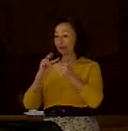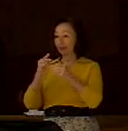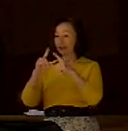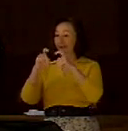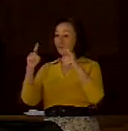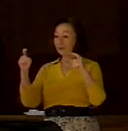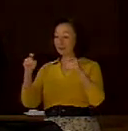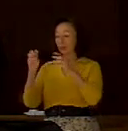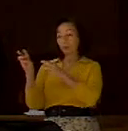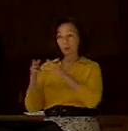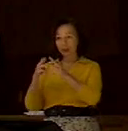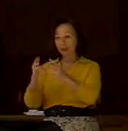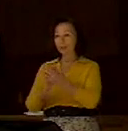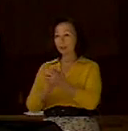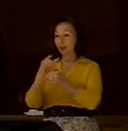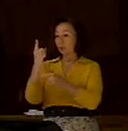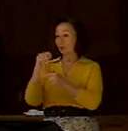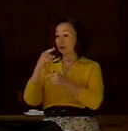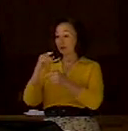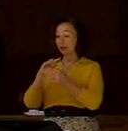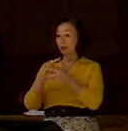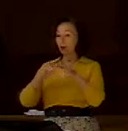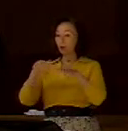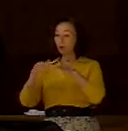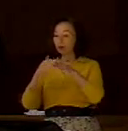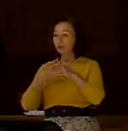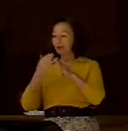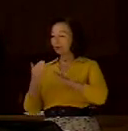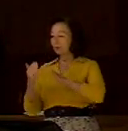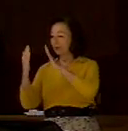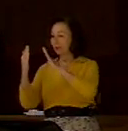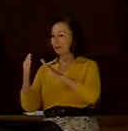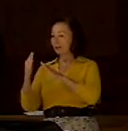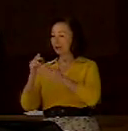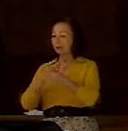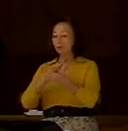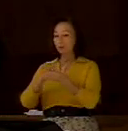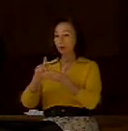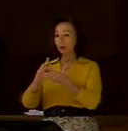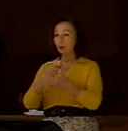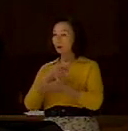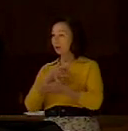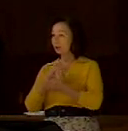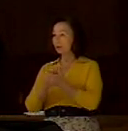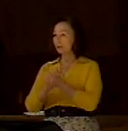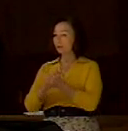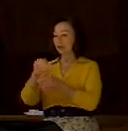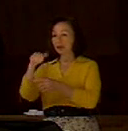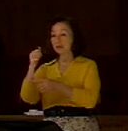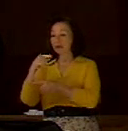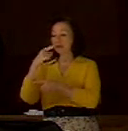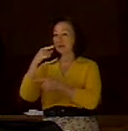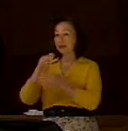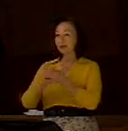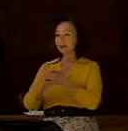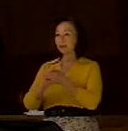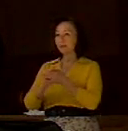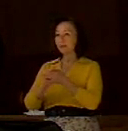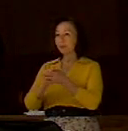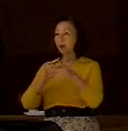ways. One says, walk in my presence and be pure-hearted. Another says, I like